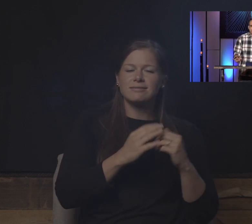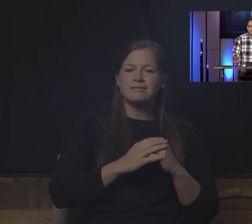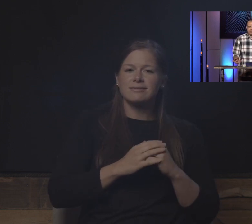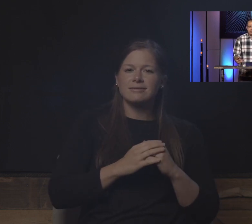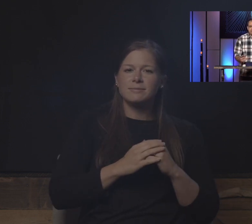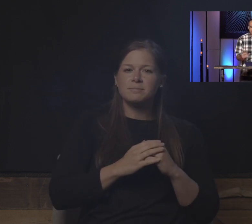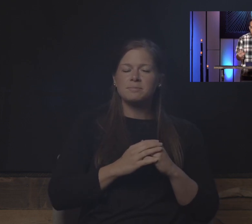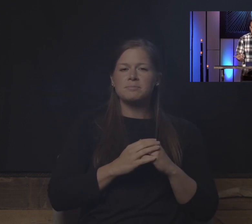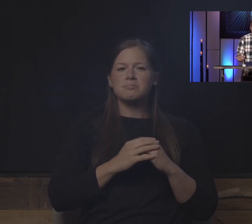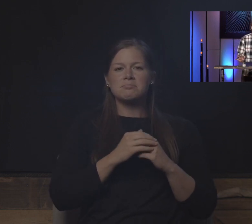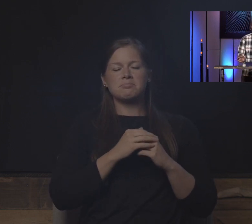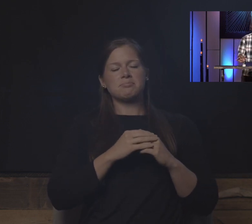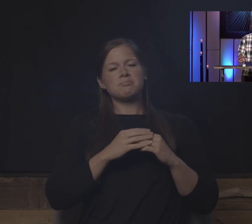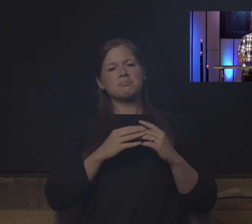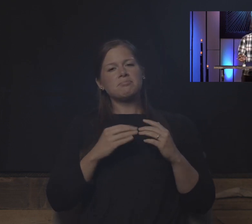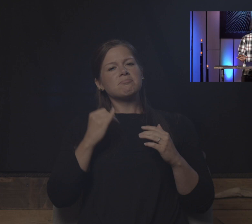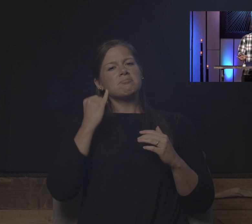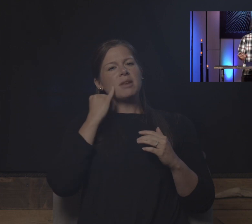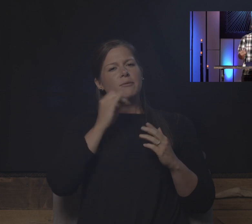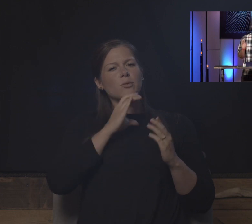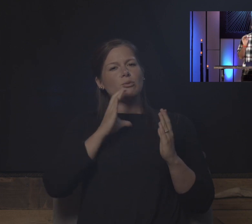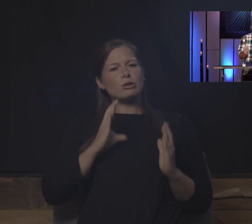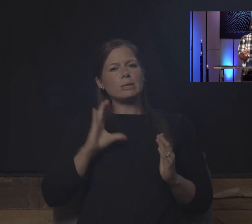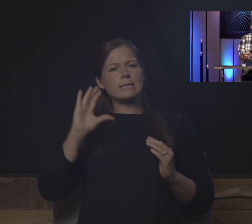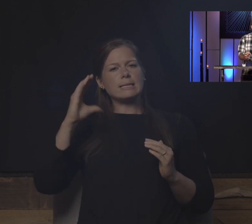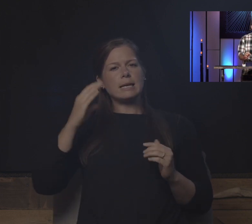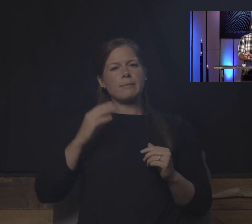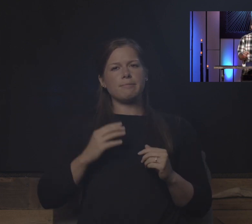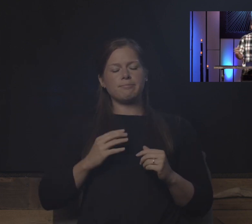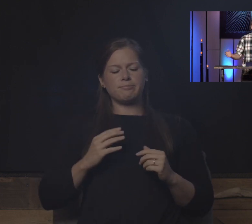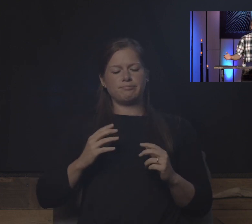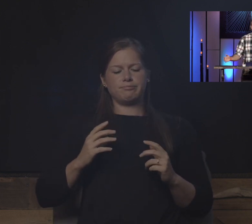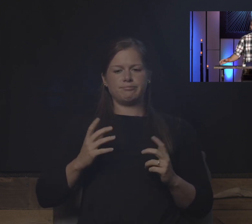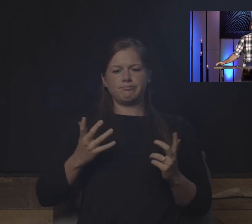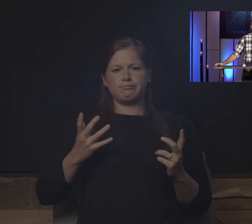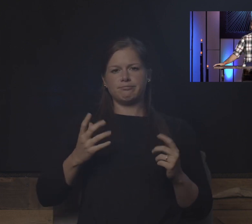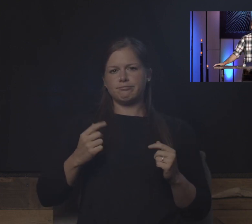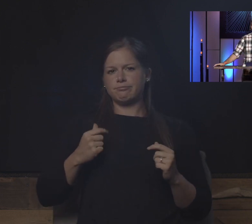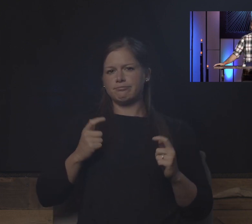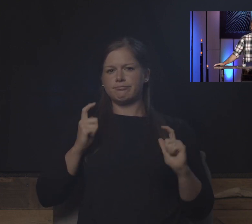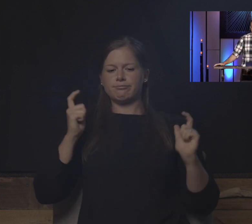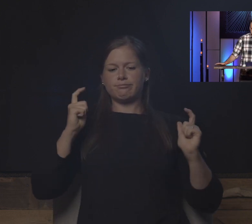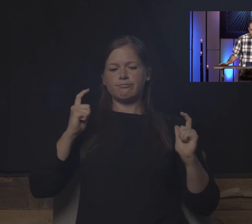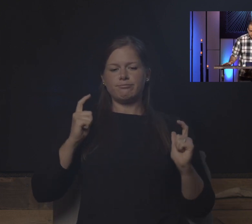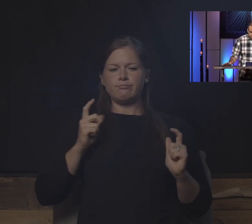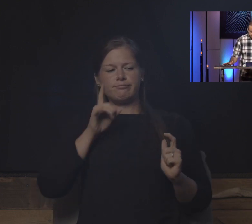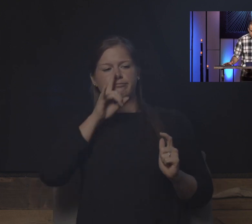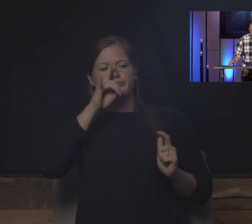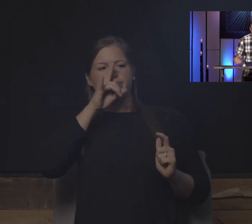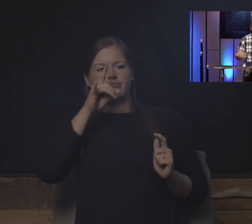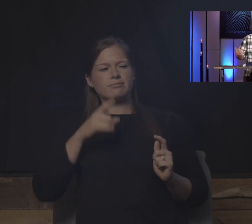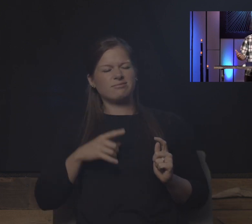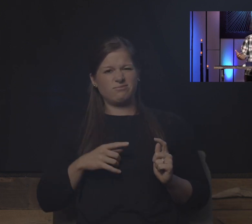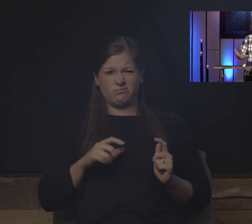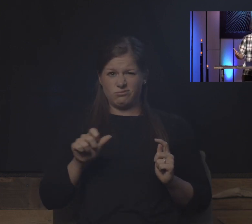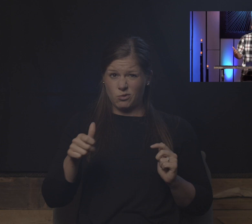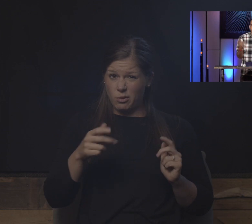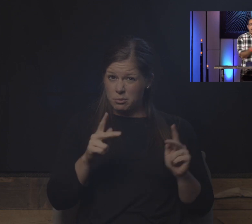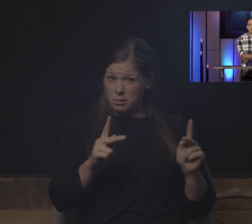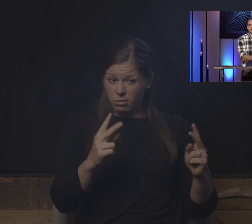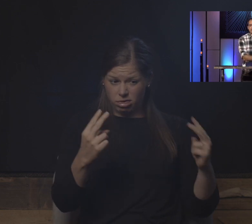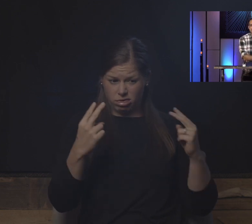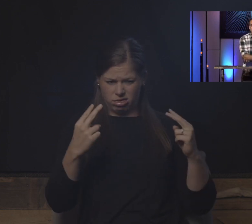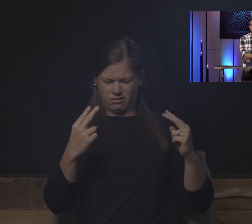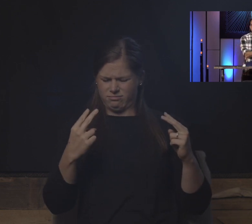If anyone even smells arrogant, that turns off non-Christians, right? Especially when it's coming from Christians